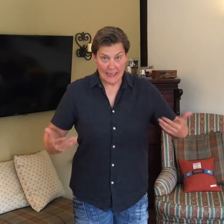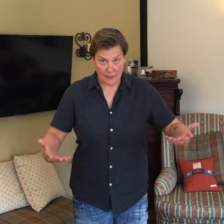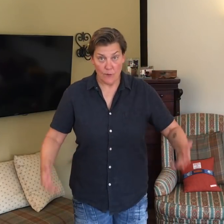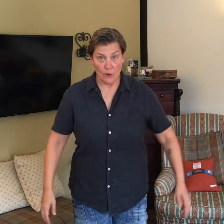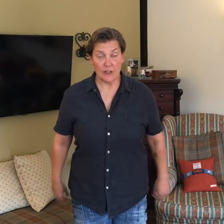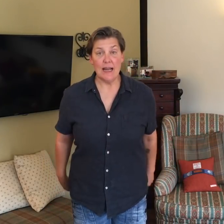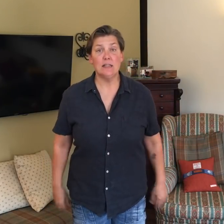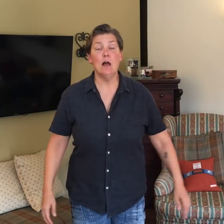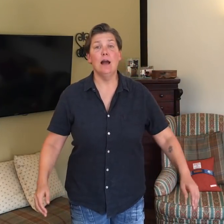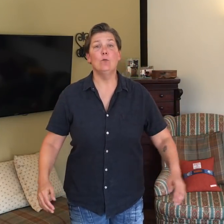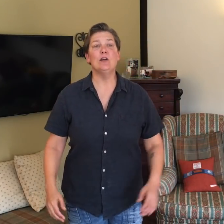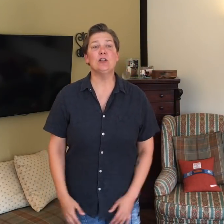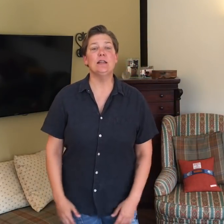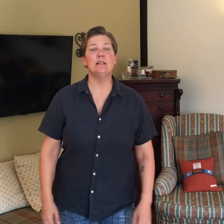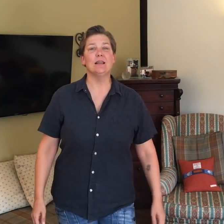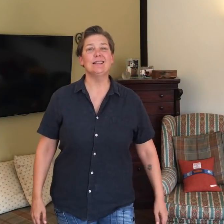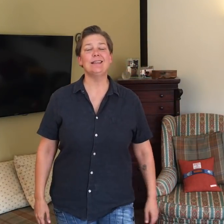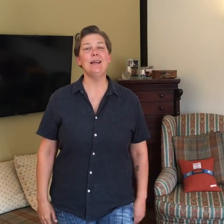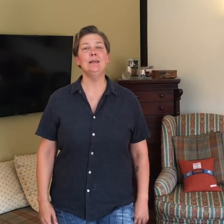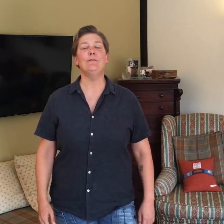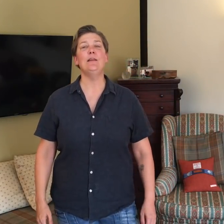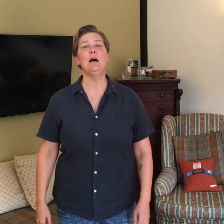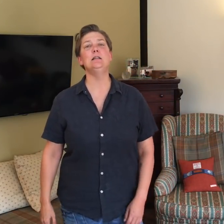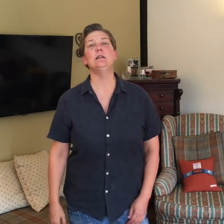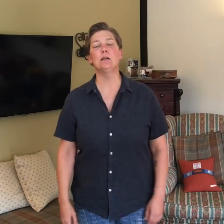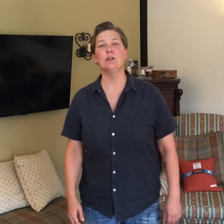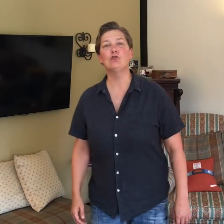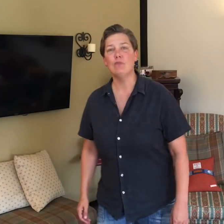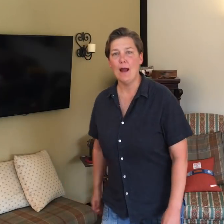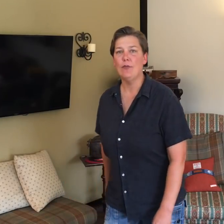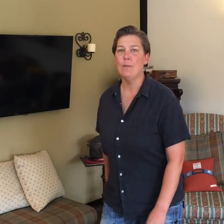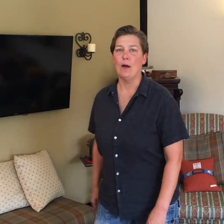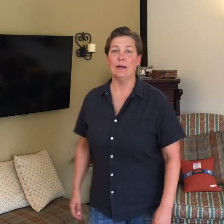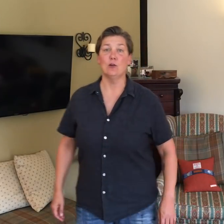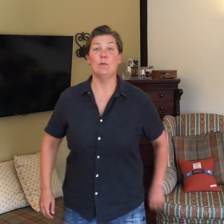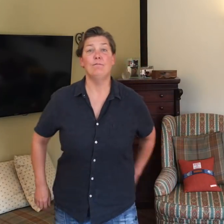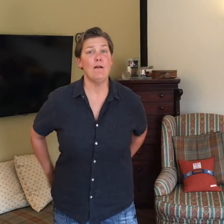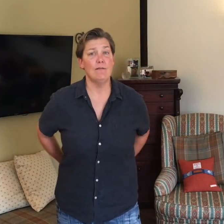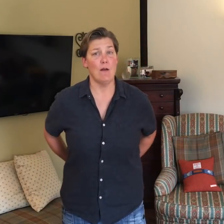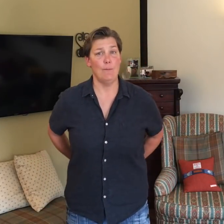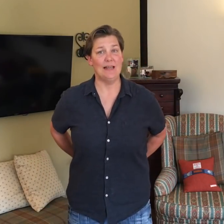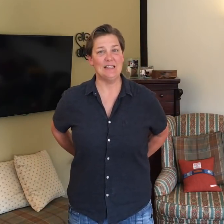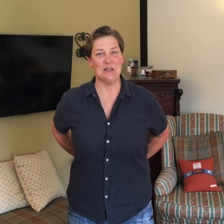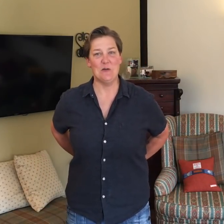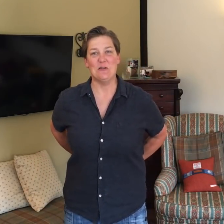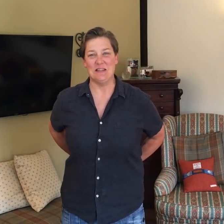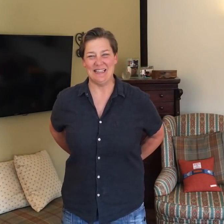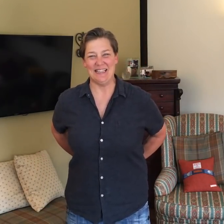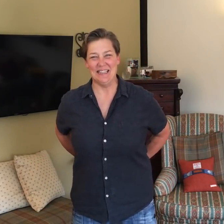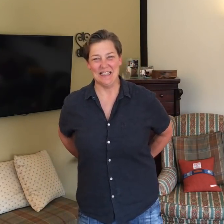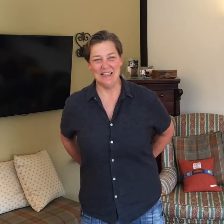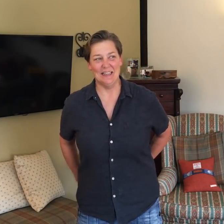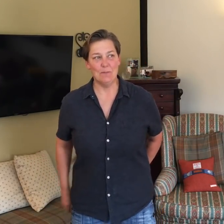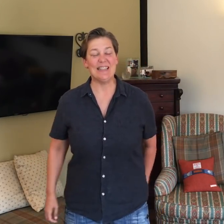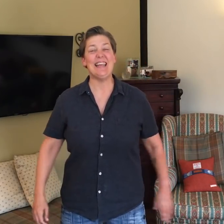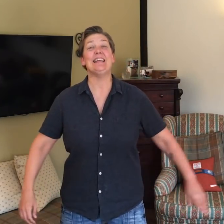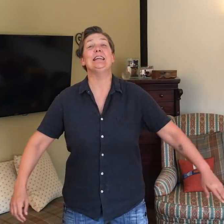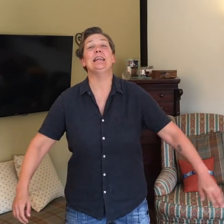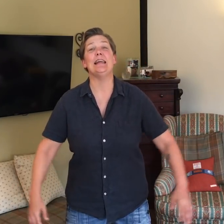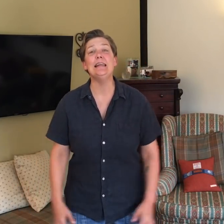move on to the next line, which is going to send a flood, going to drown them out. Now, you'll be very, very pleased to know that this is a particularly